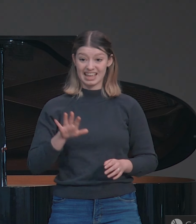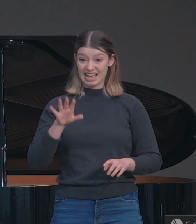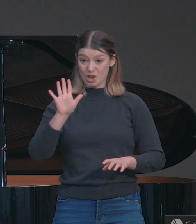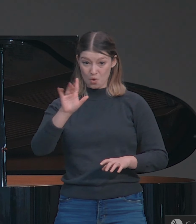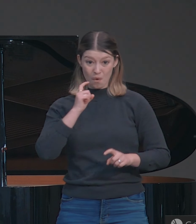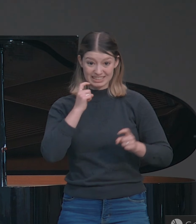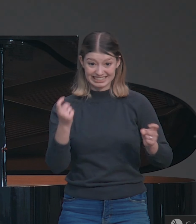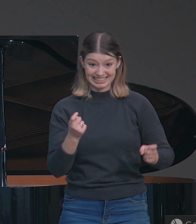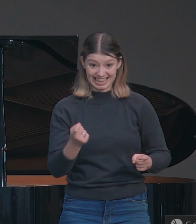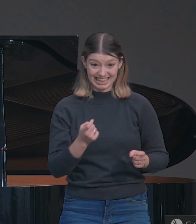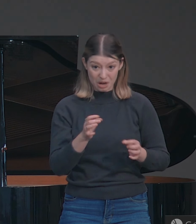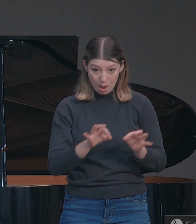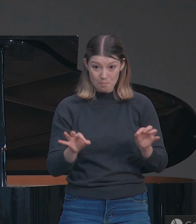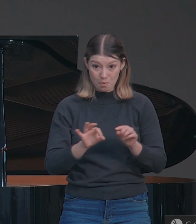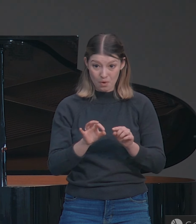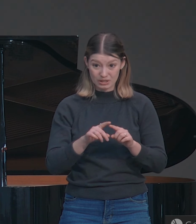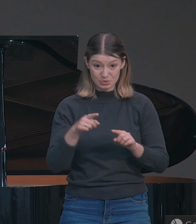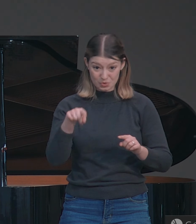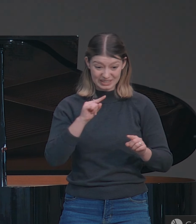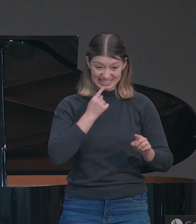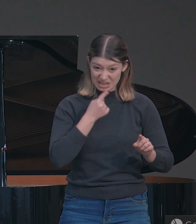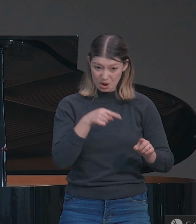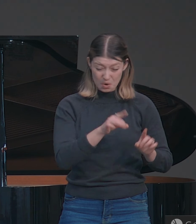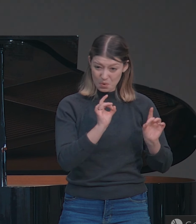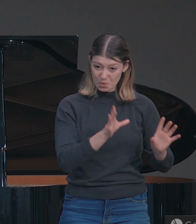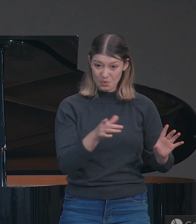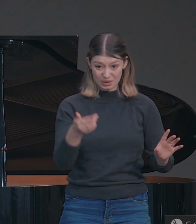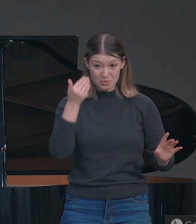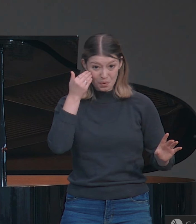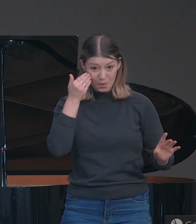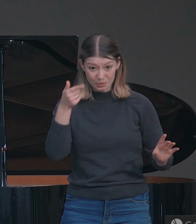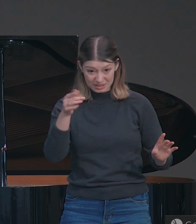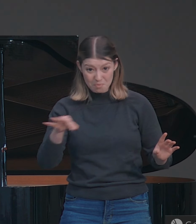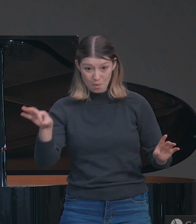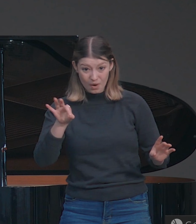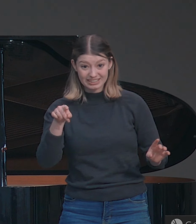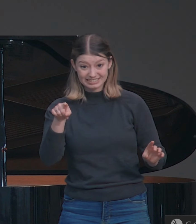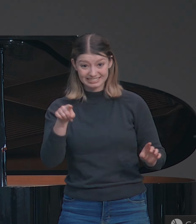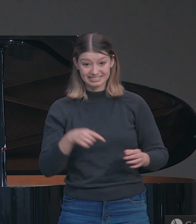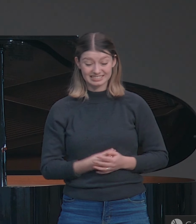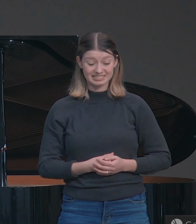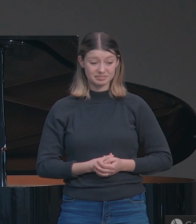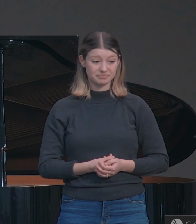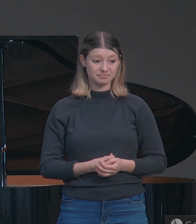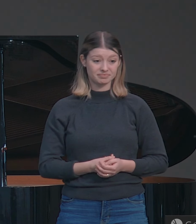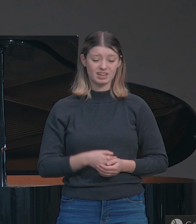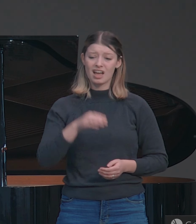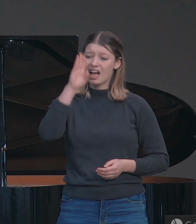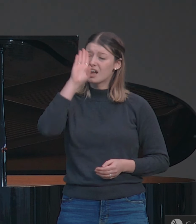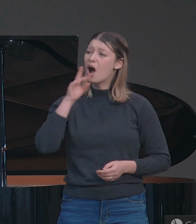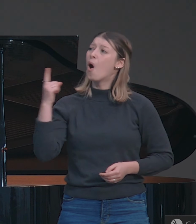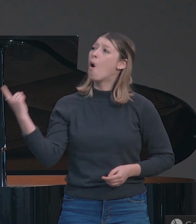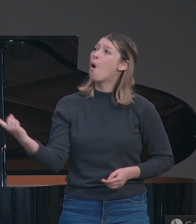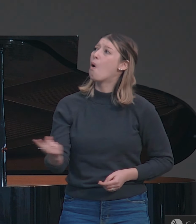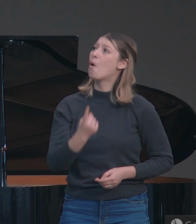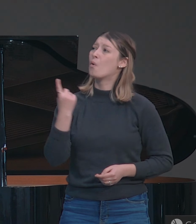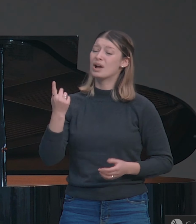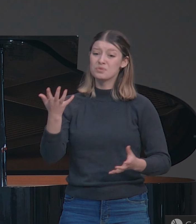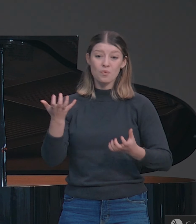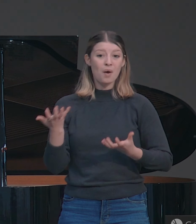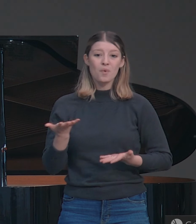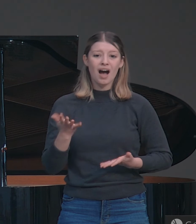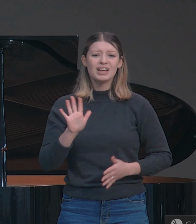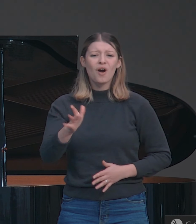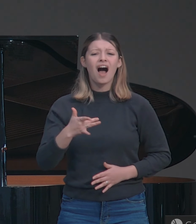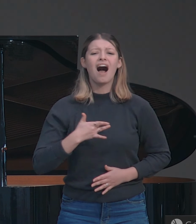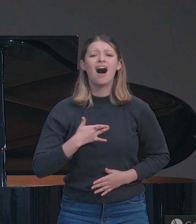sin important to you? God has always wanted the heart.